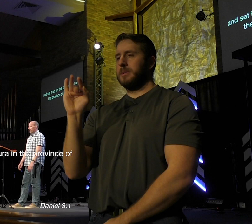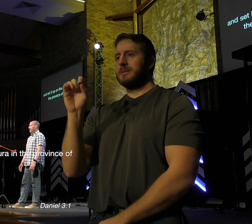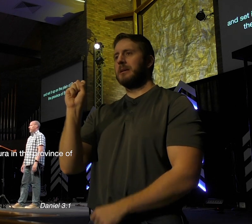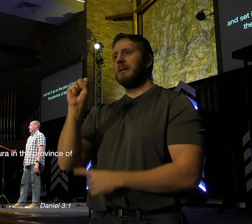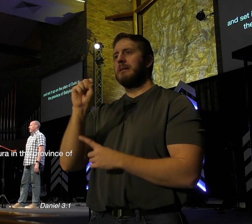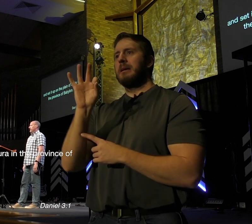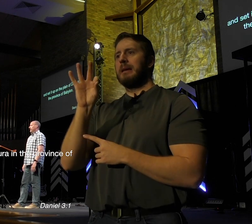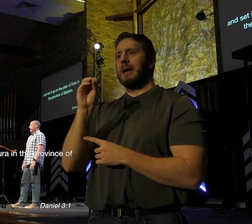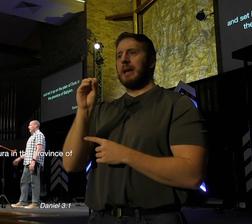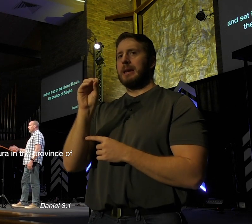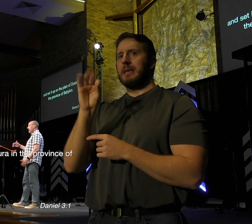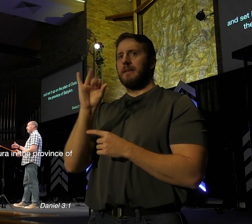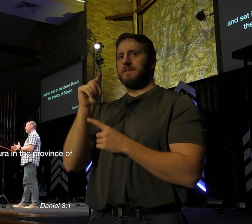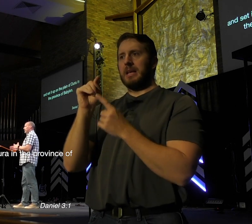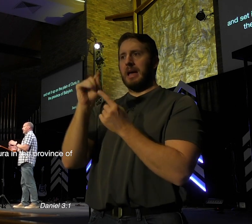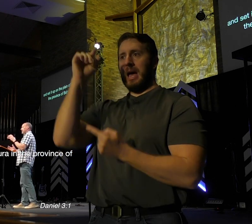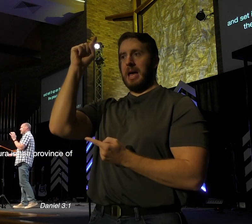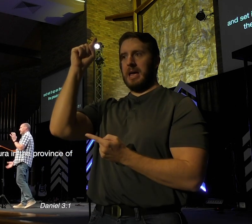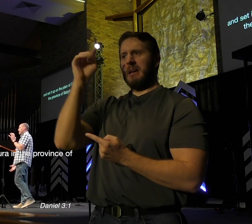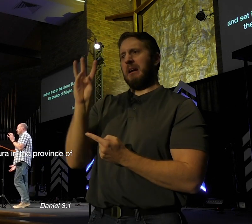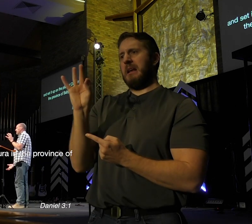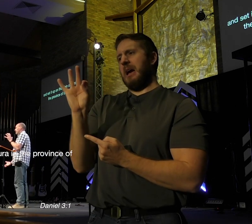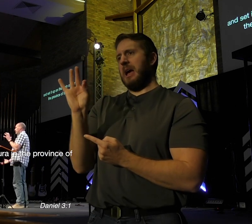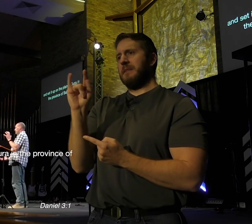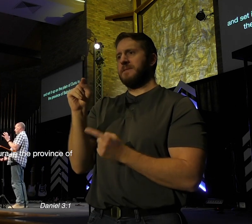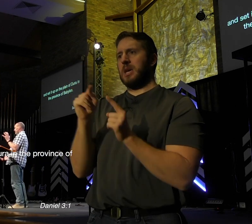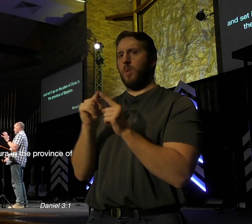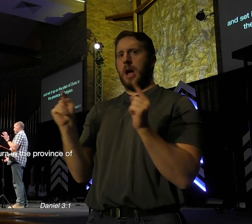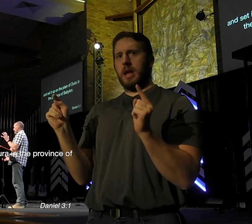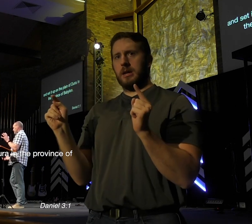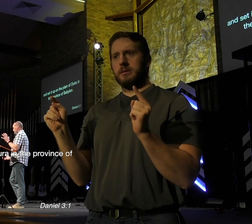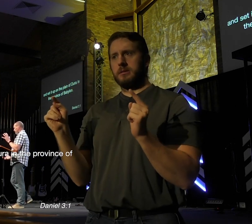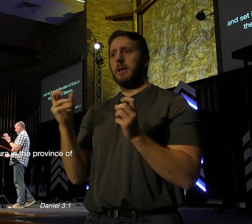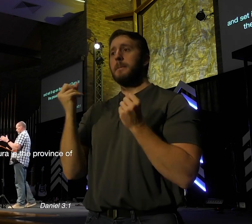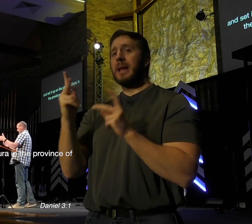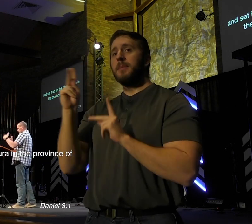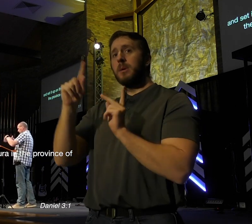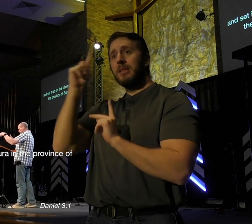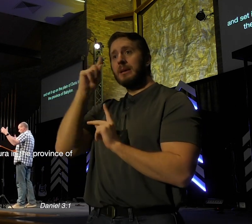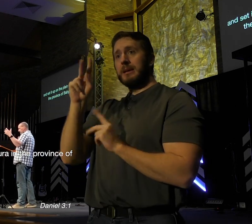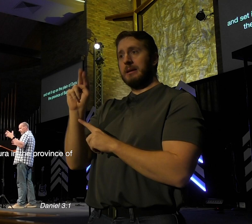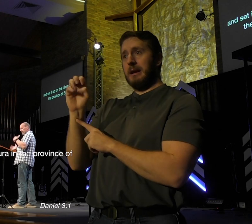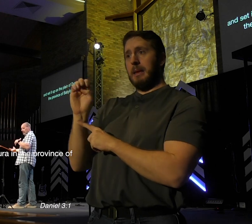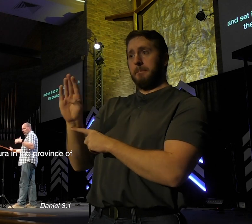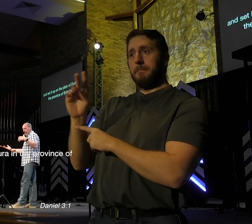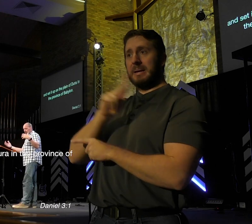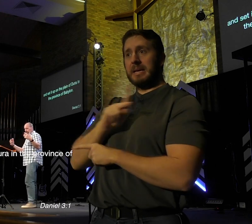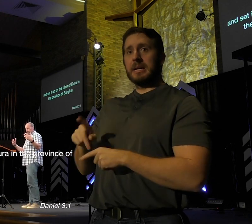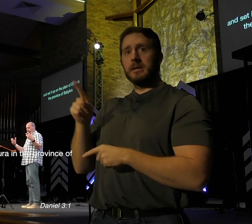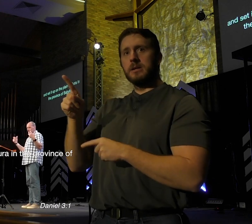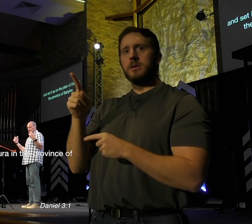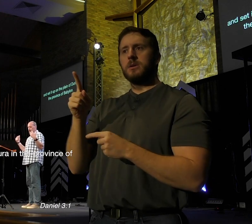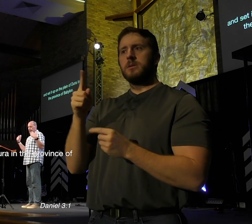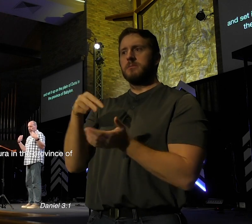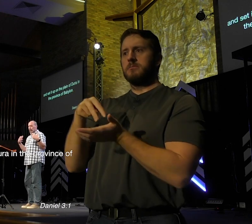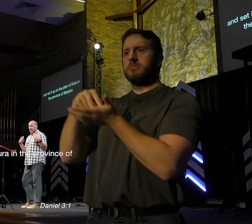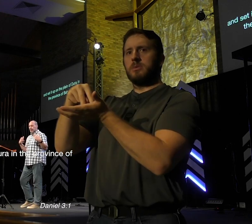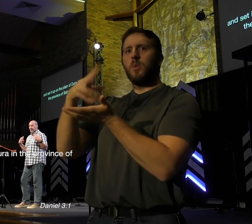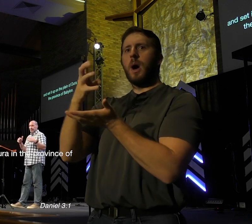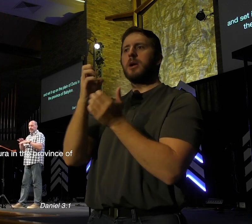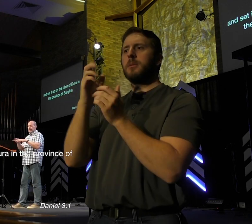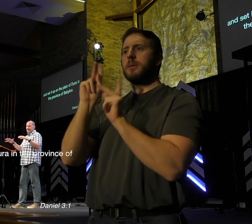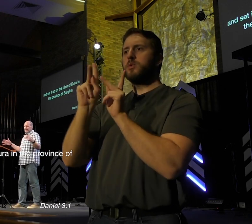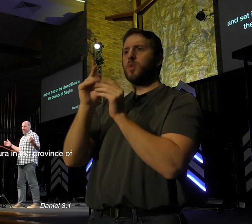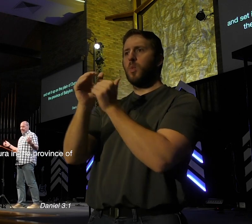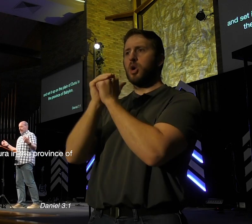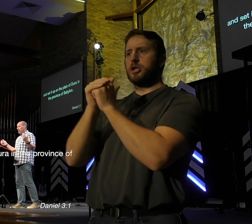feet wide. Now, a lot of people think that Nebuchadnezzar built this statue to represent him, and he wanted people to